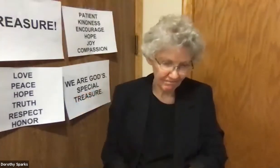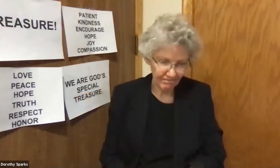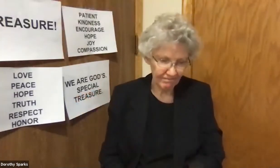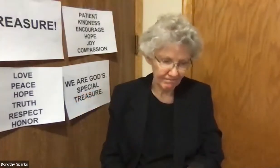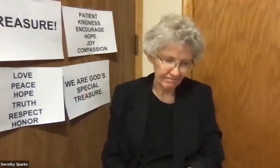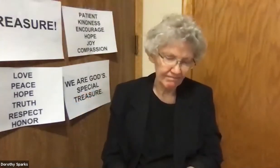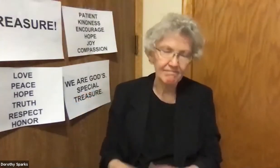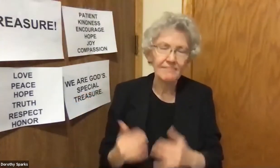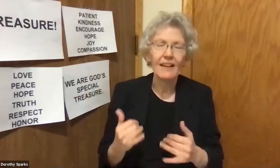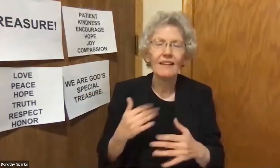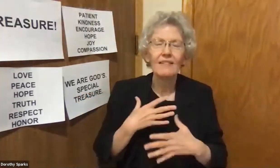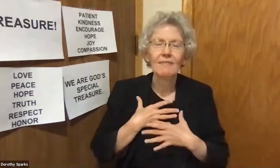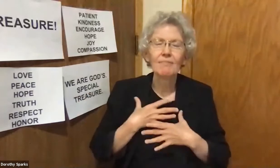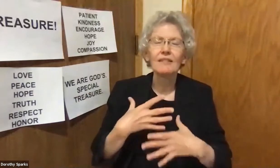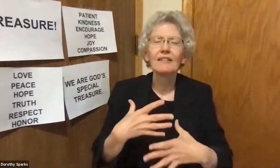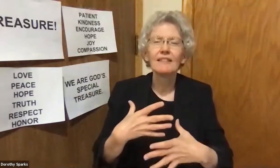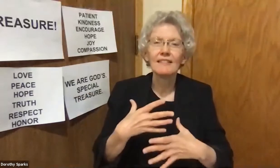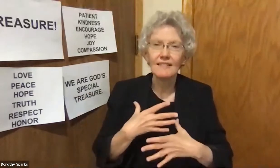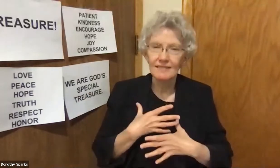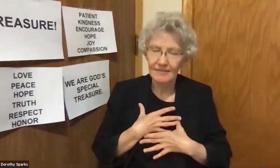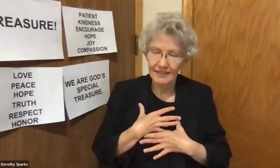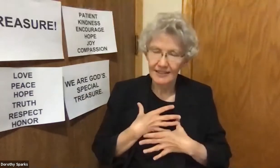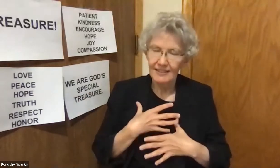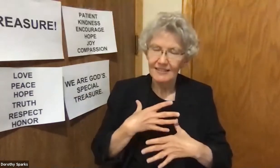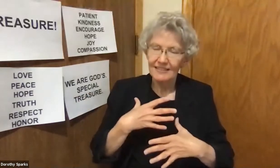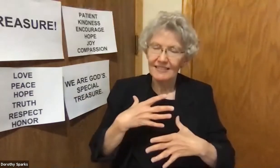And now, prayer for others.